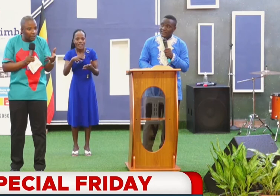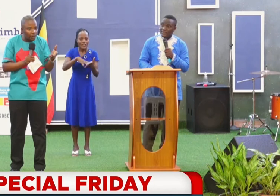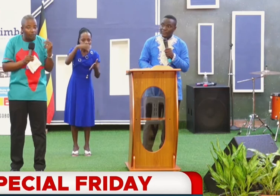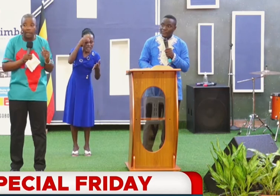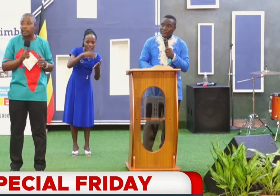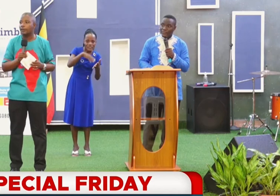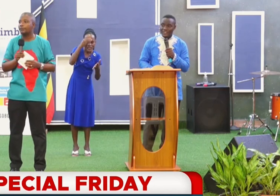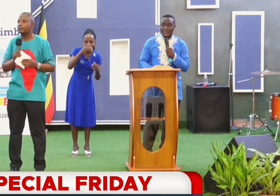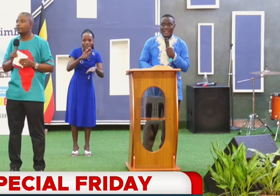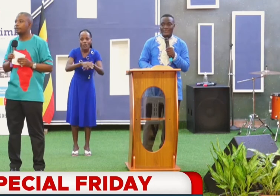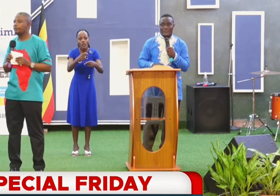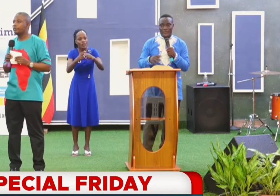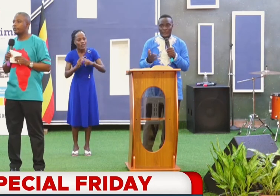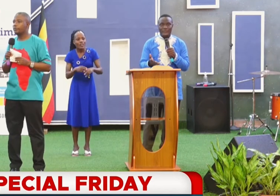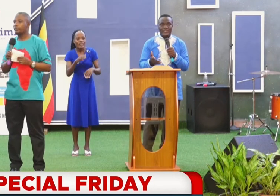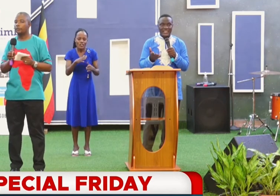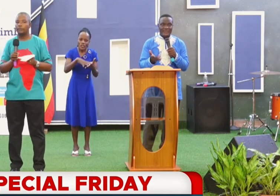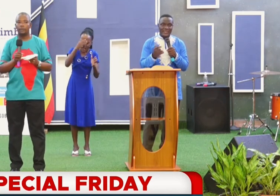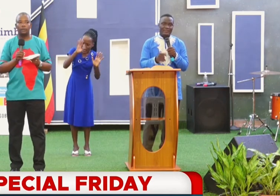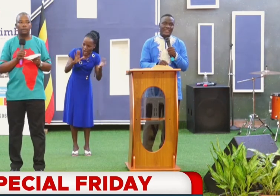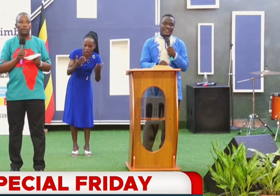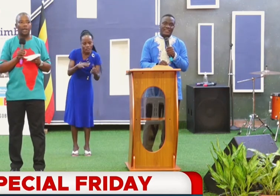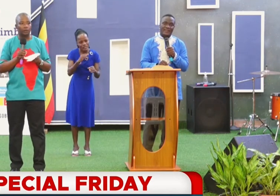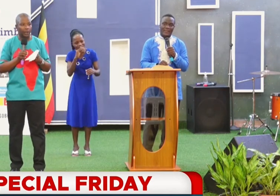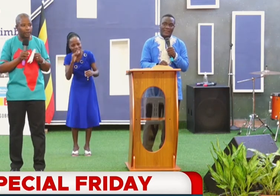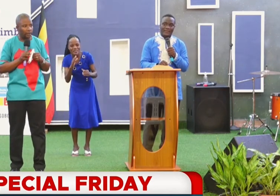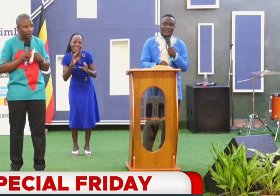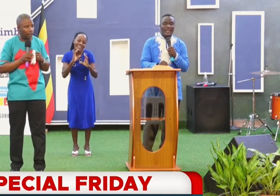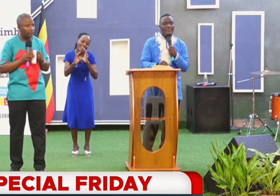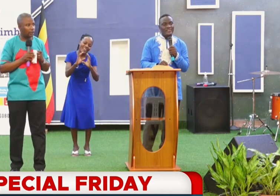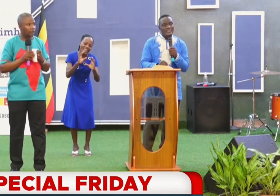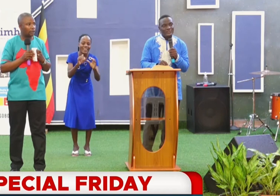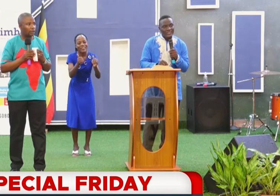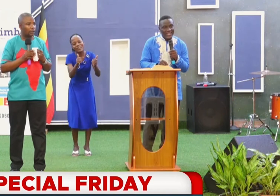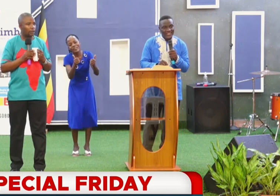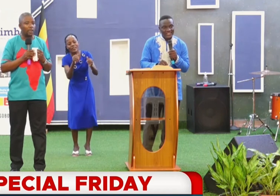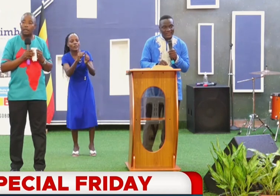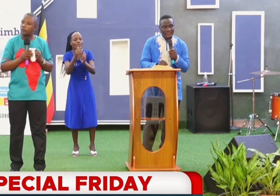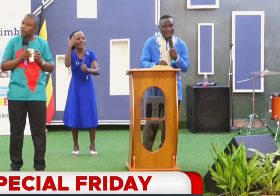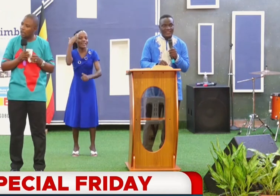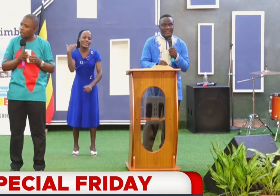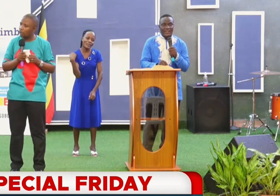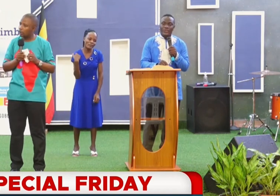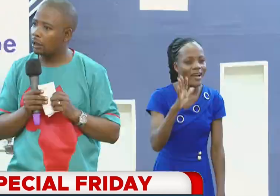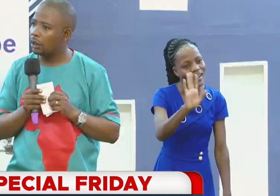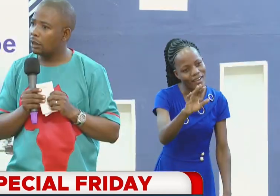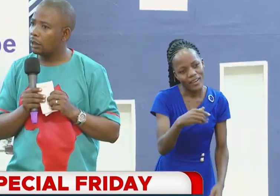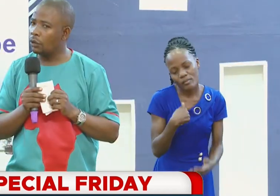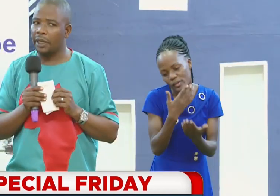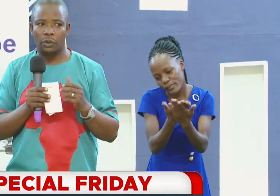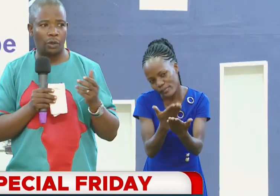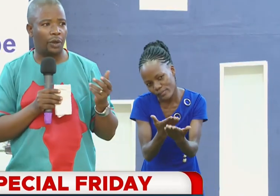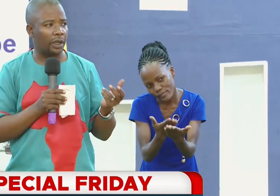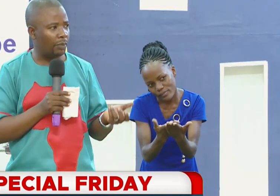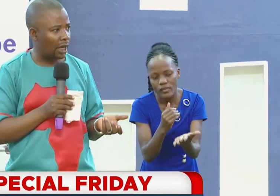ne HM ne basa. Once you learn to speak well with the HM and the basa. Munaye nkwegayiridde. I beseech you, munaye HM. Zijja kujja. The money will